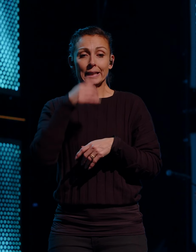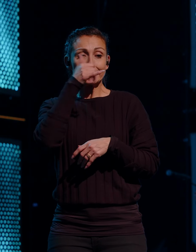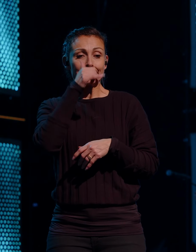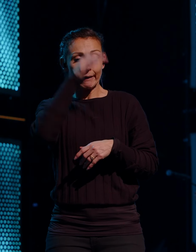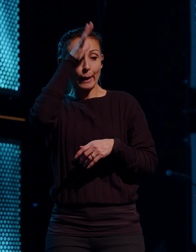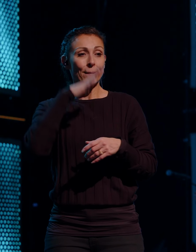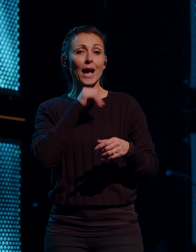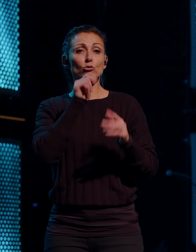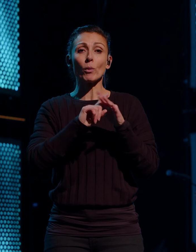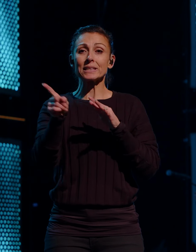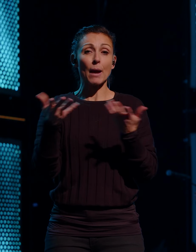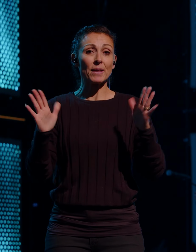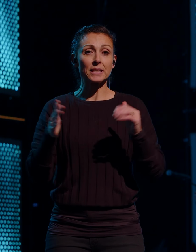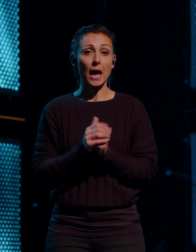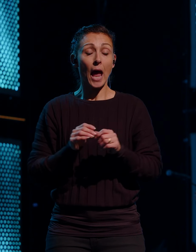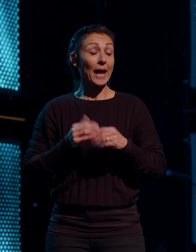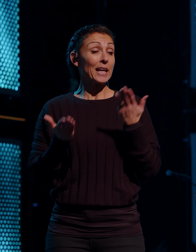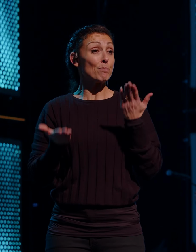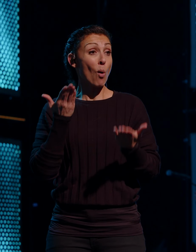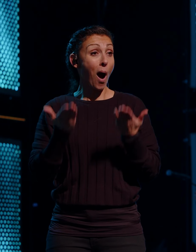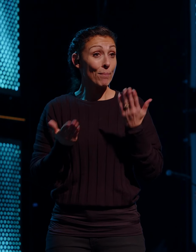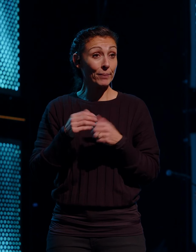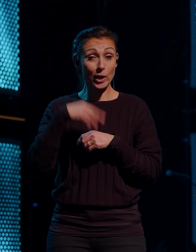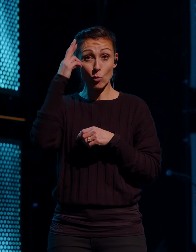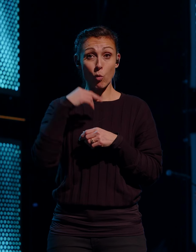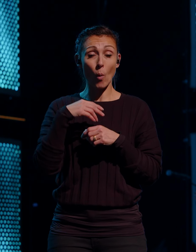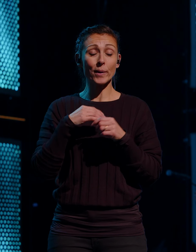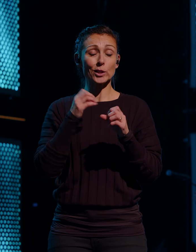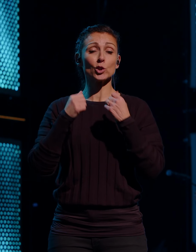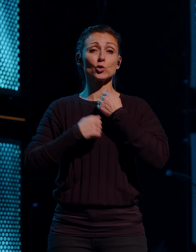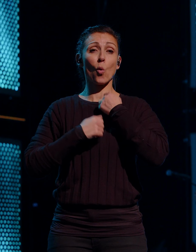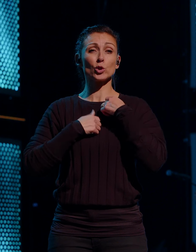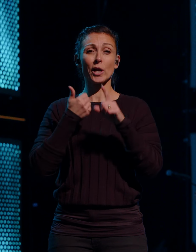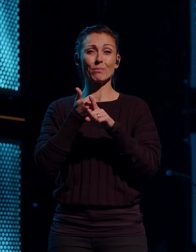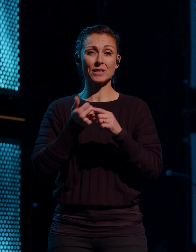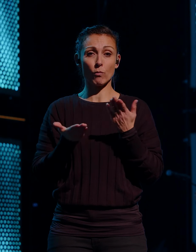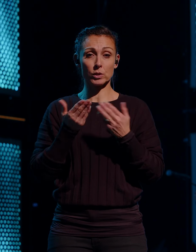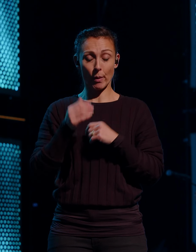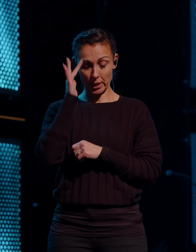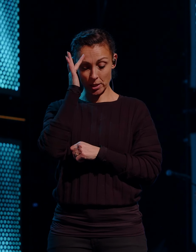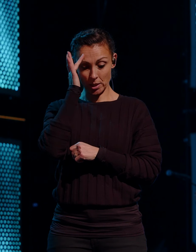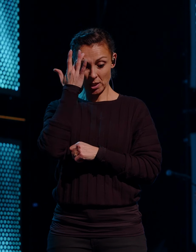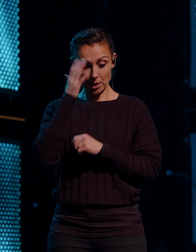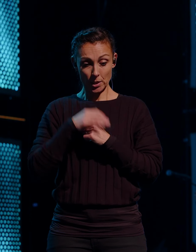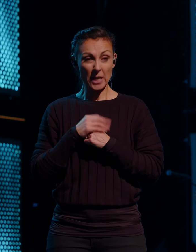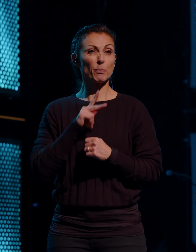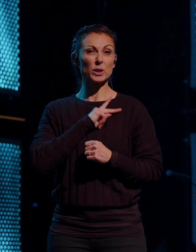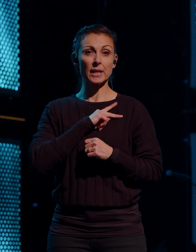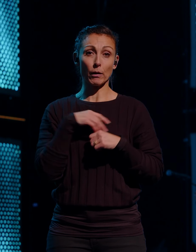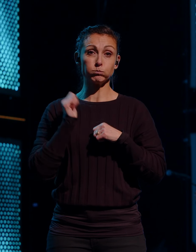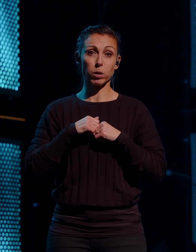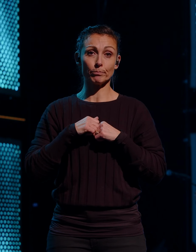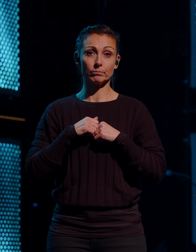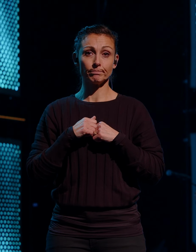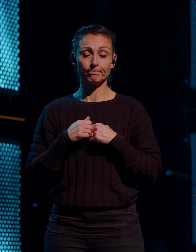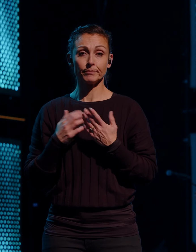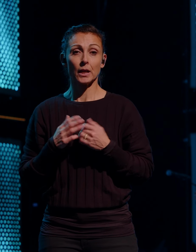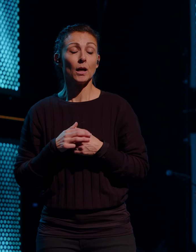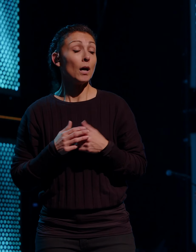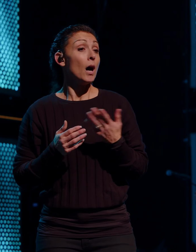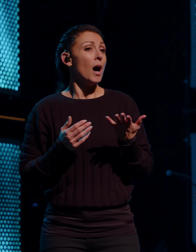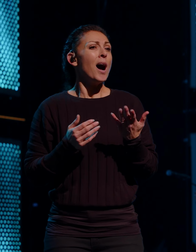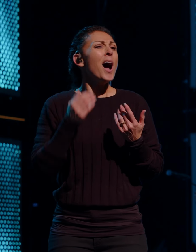Jesus. And that's kind of the thing that's interesting. Some people, you know those kind of people where they're just kind of a harder personality? It's like, if I say anything to them about